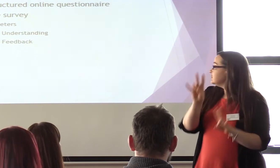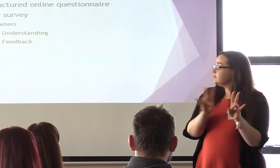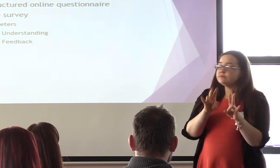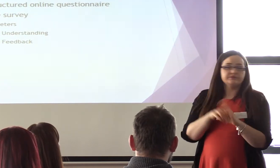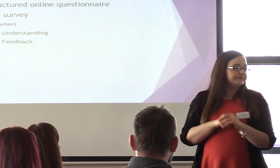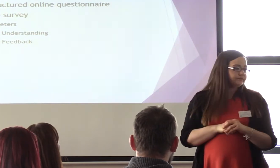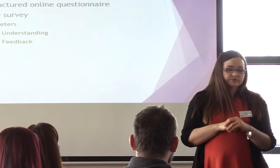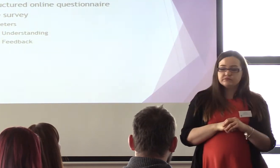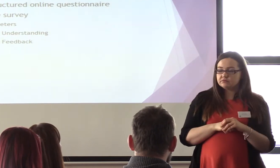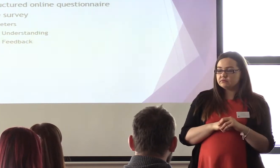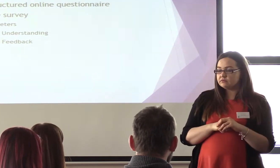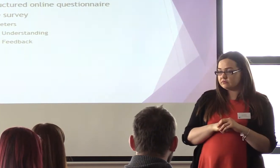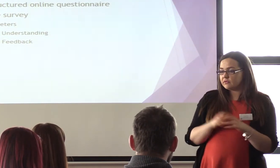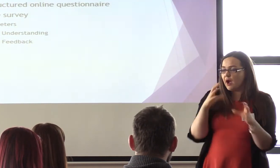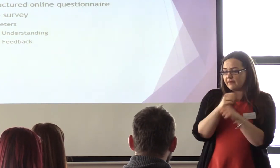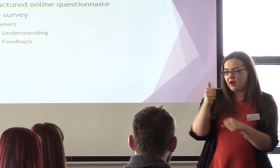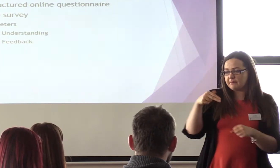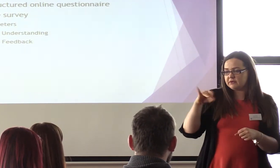I had a confidential, an